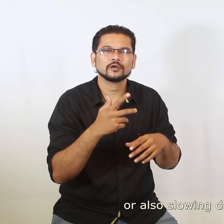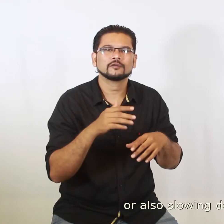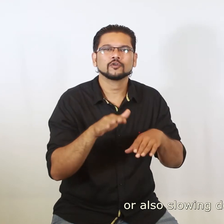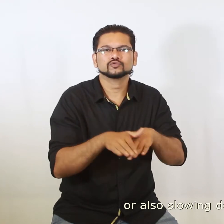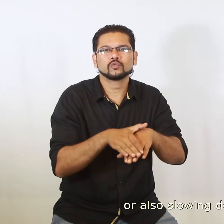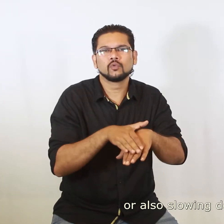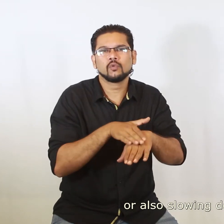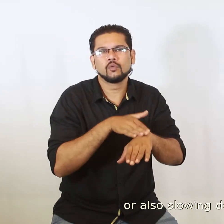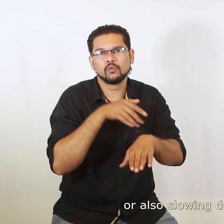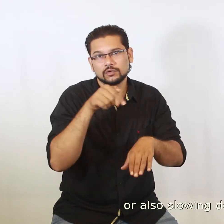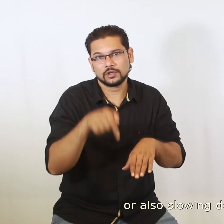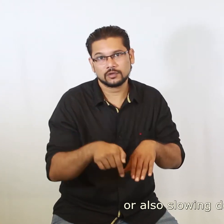Or also slowing down.